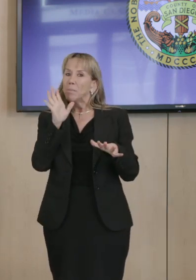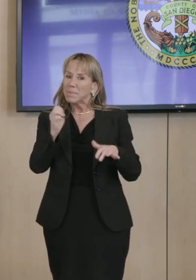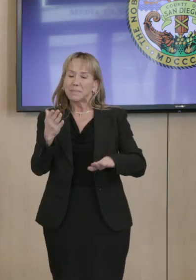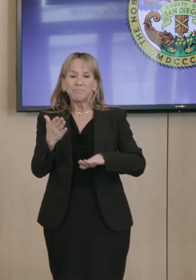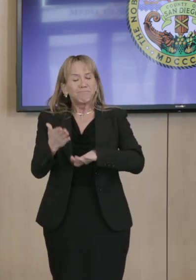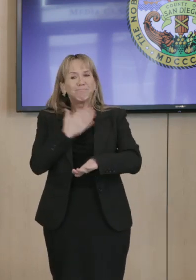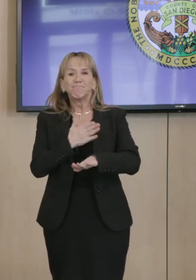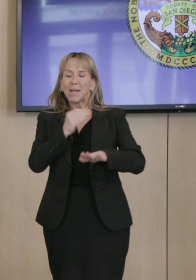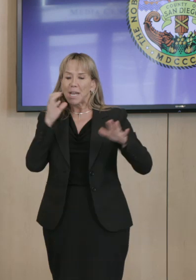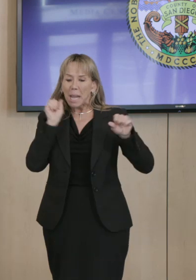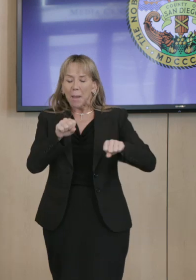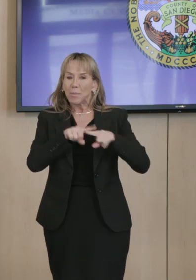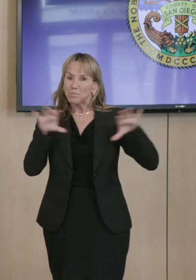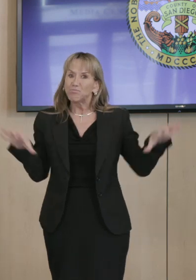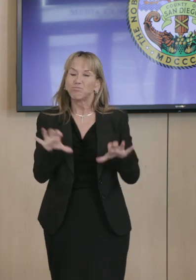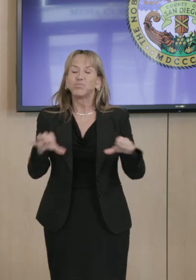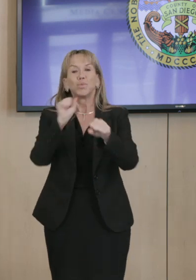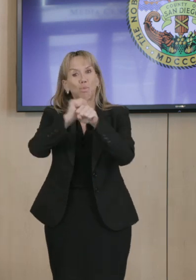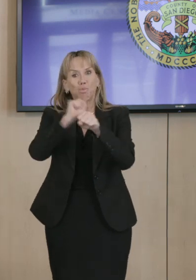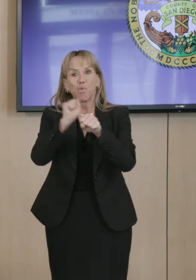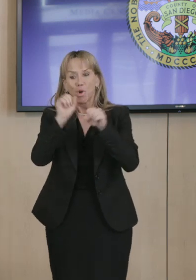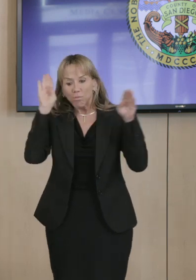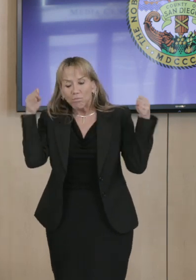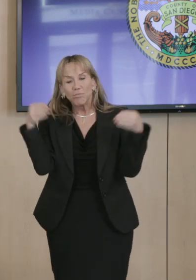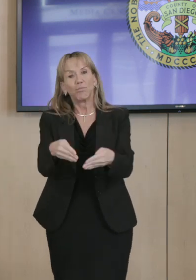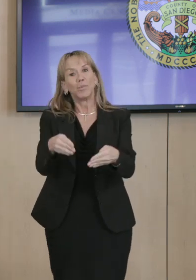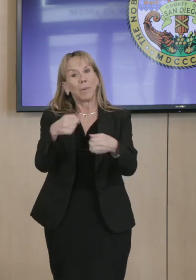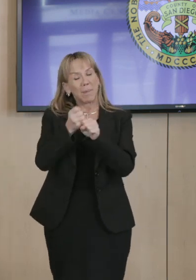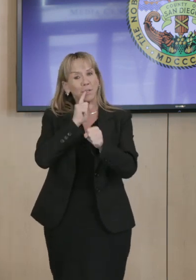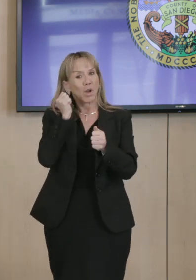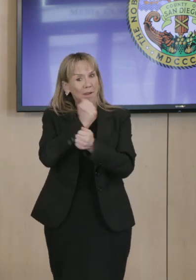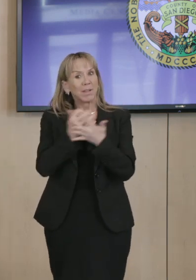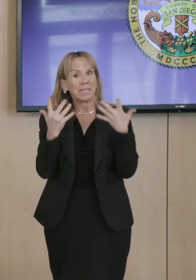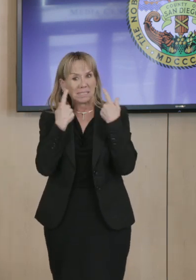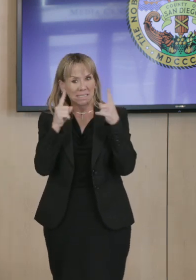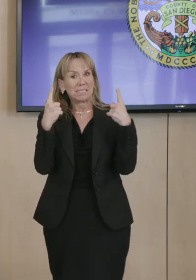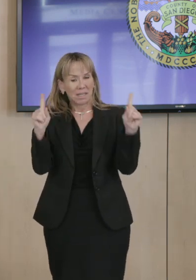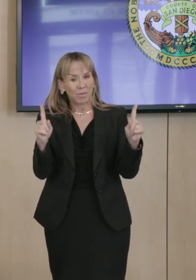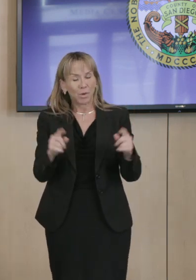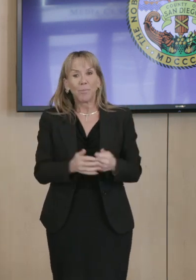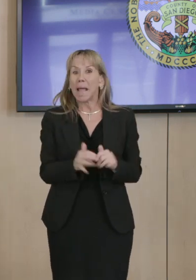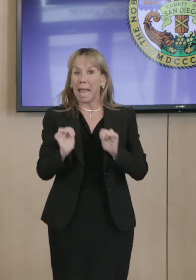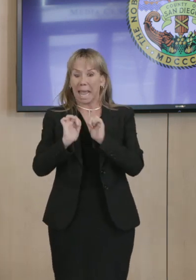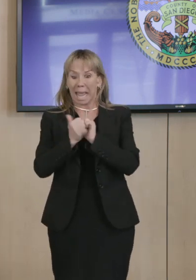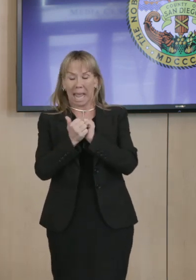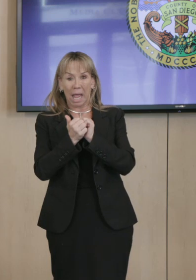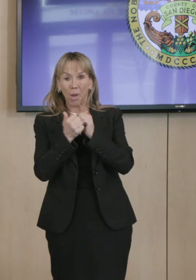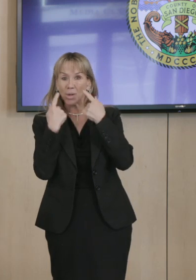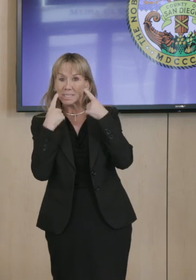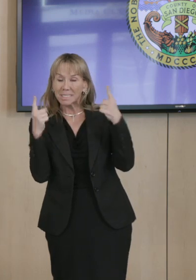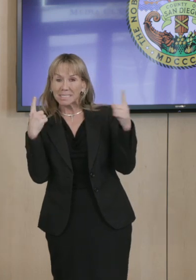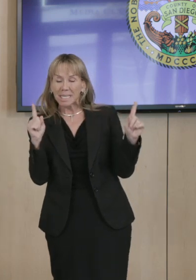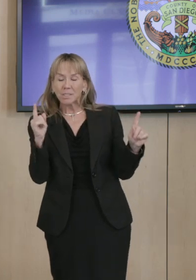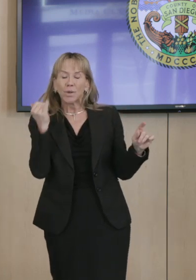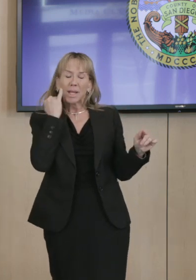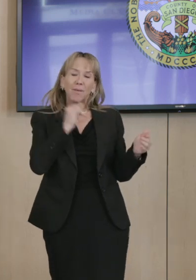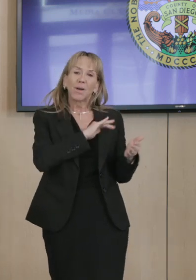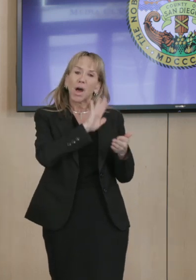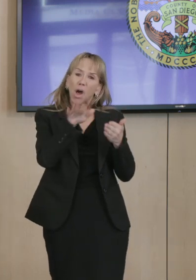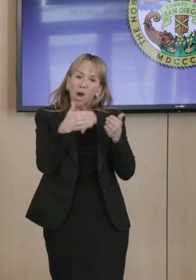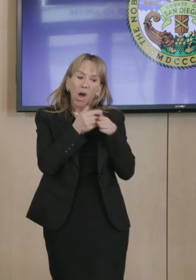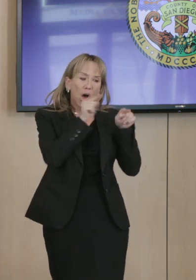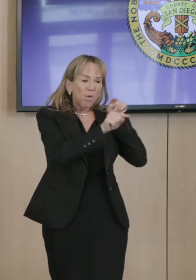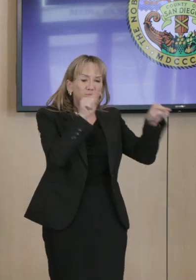the healthcare capacity system remains. But those will only be successful if each and every one of us truly commit